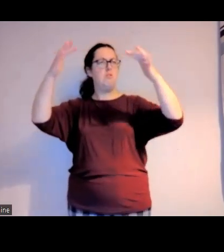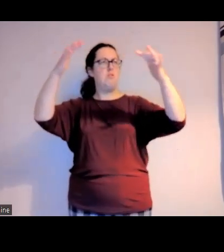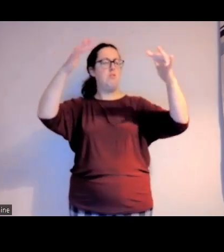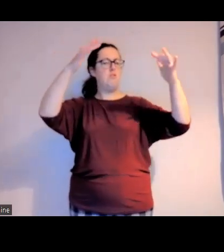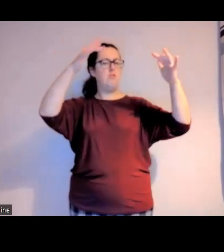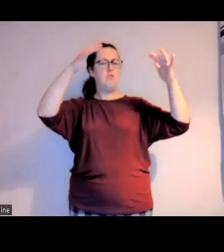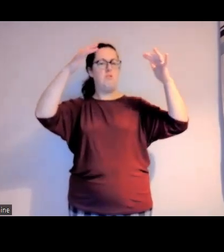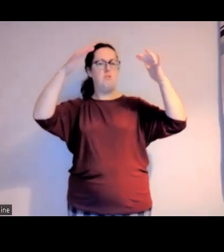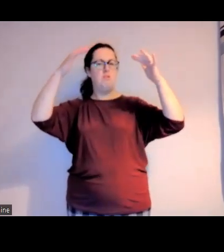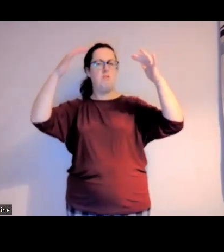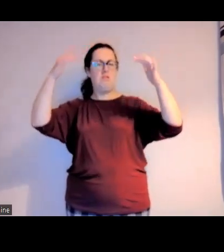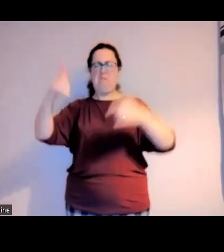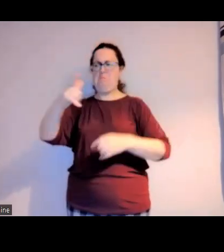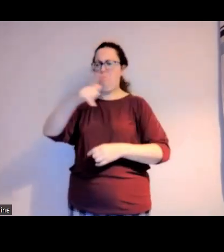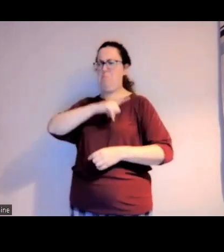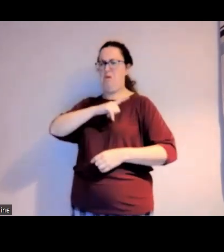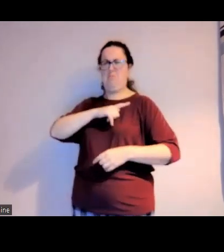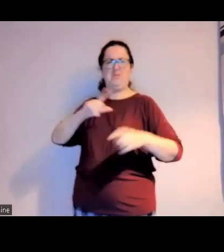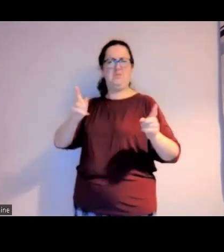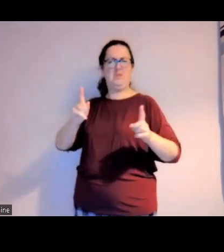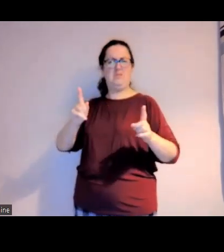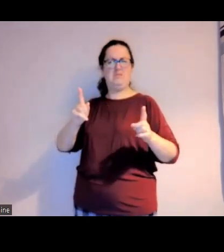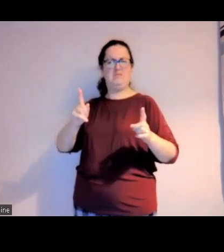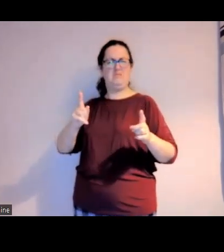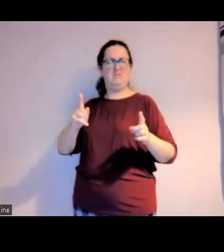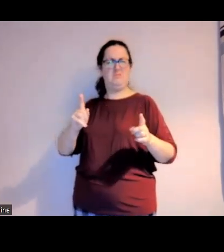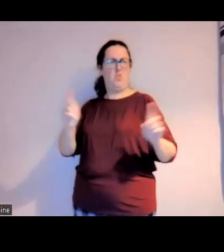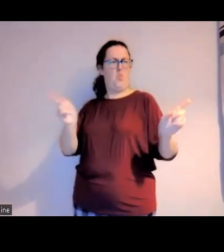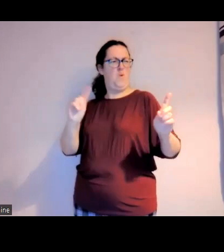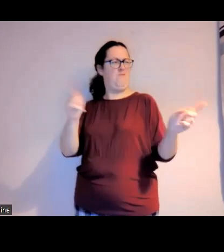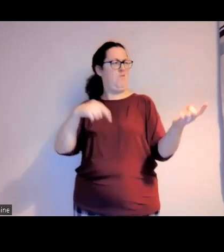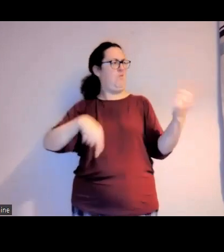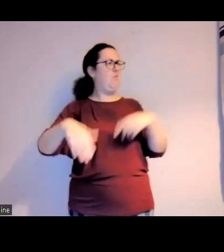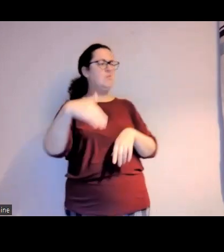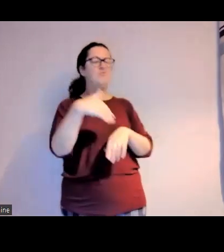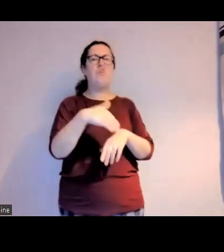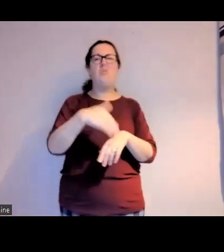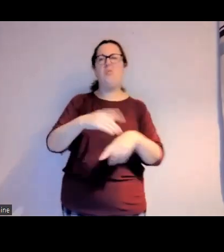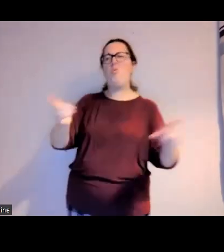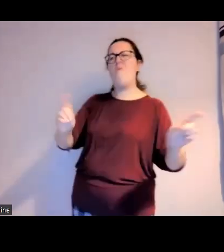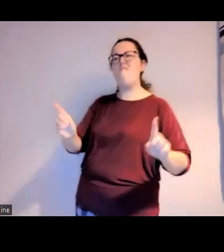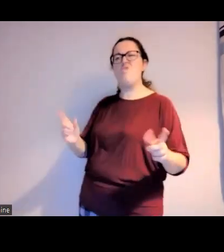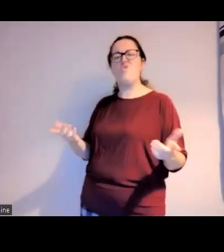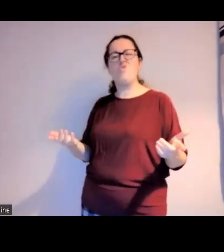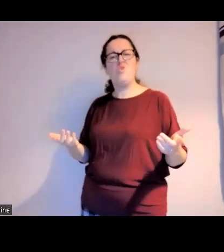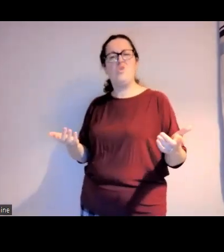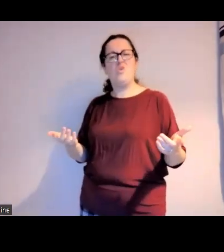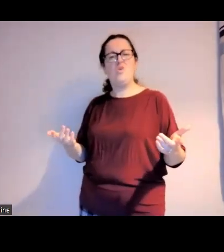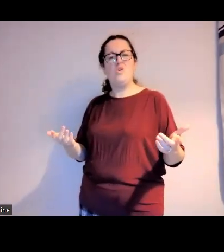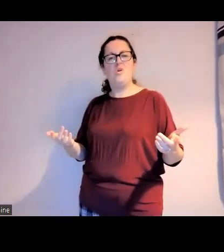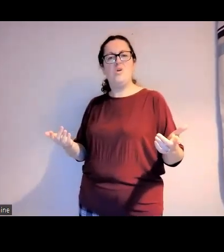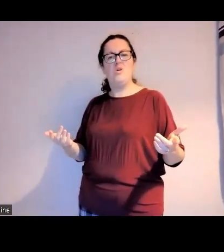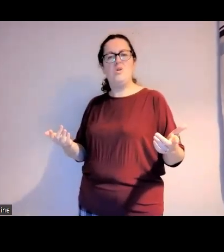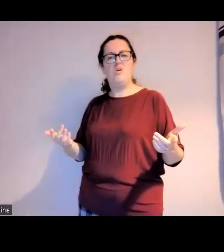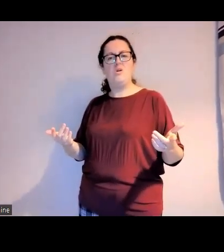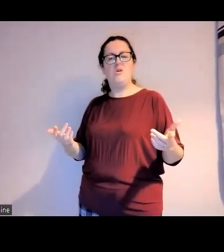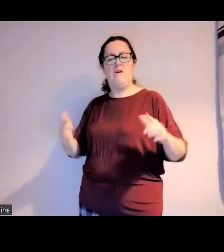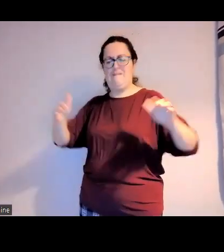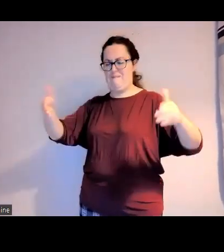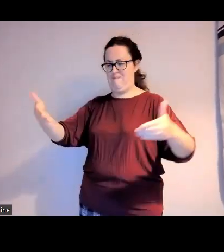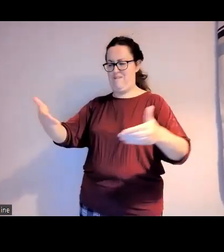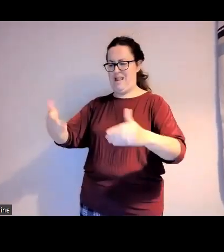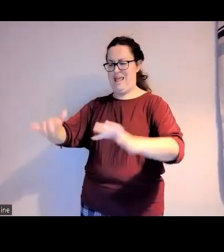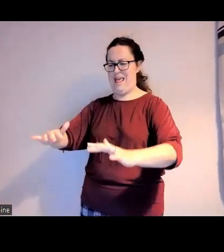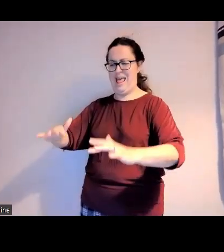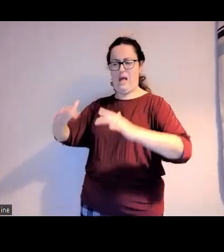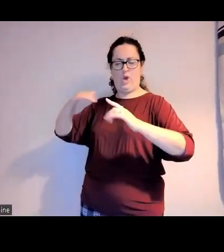all this? Why all the wahala? Listen, an echo from the valley. What's the